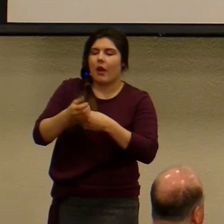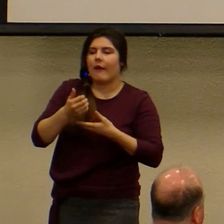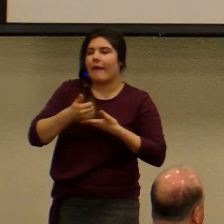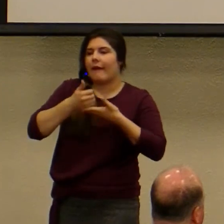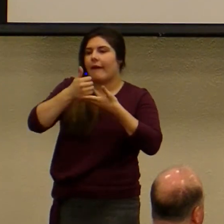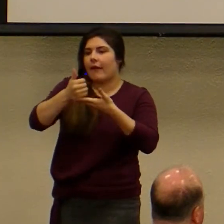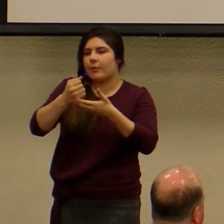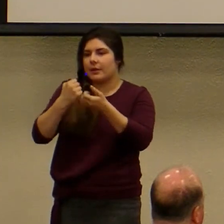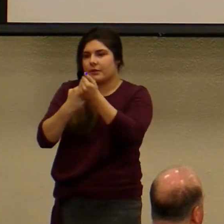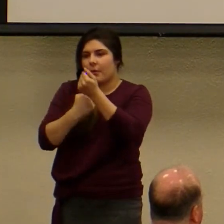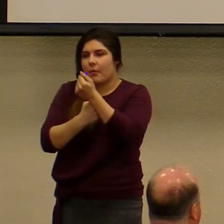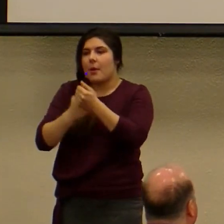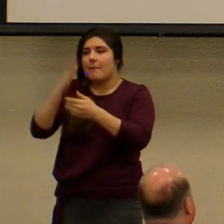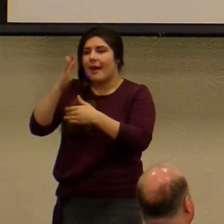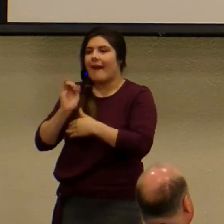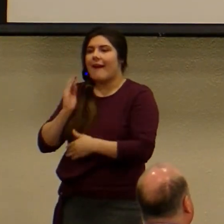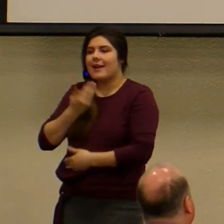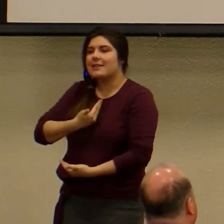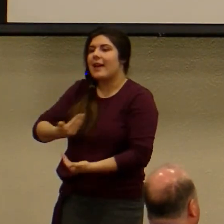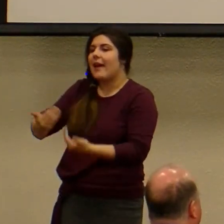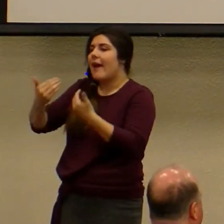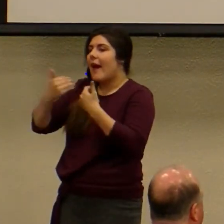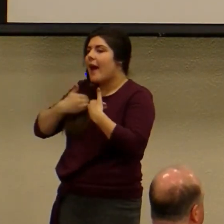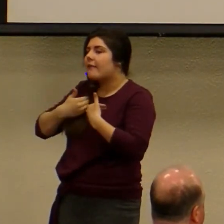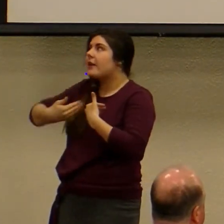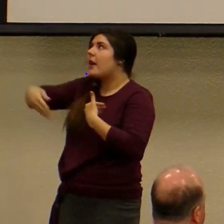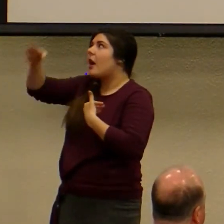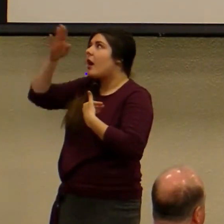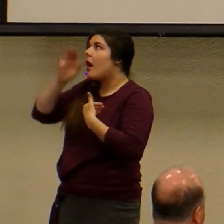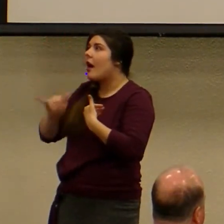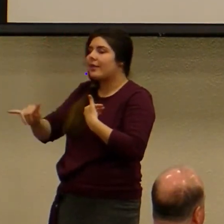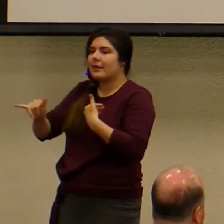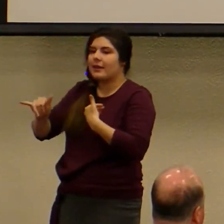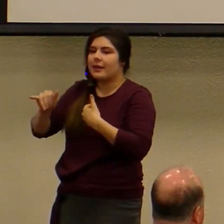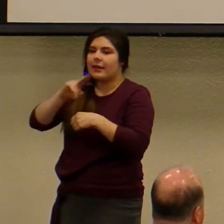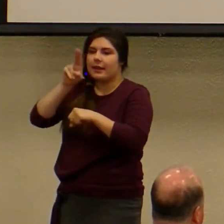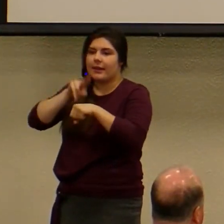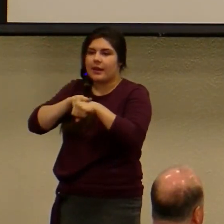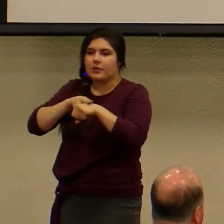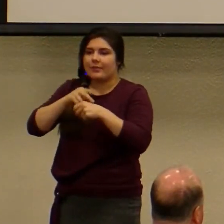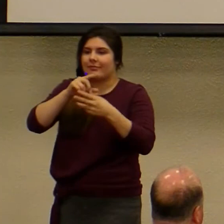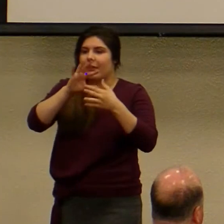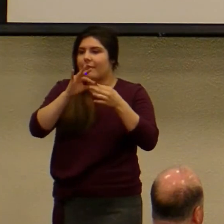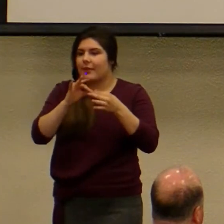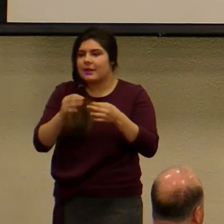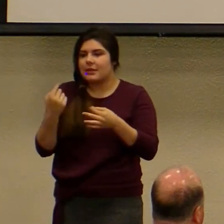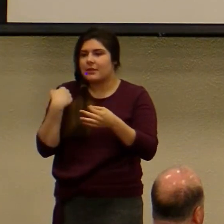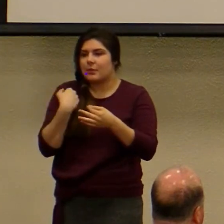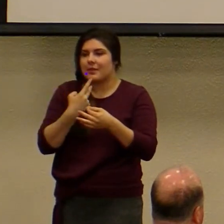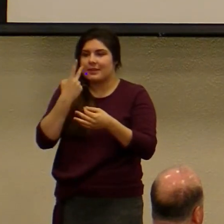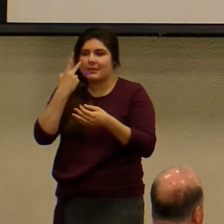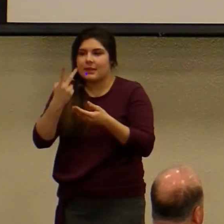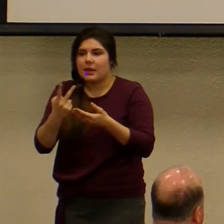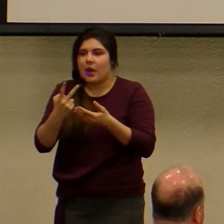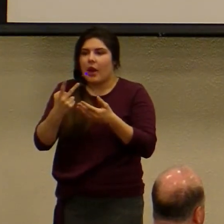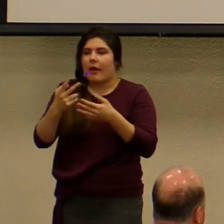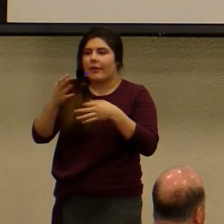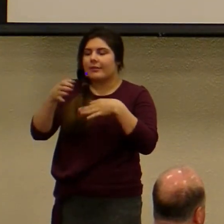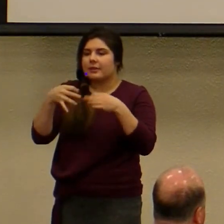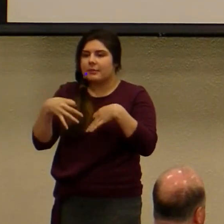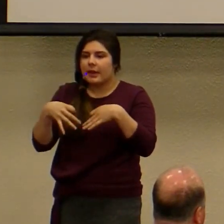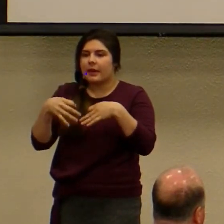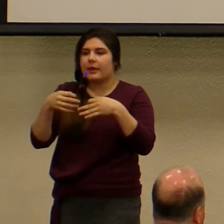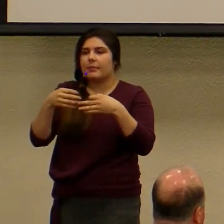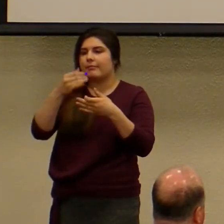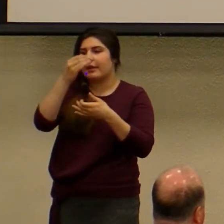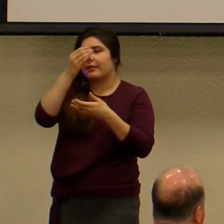undergirded by you and I having a godly nature. These phrases are seen by the 3 terms that are described at the end of